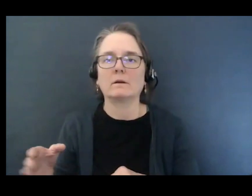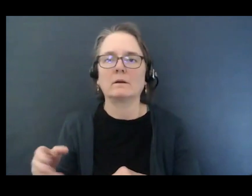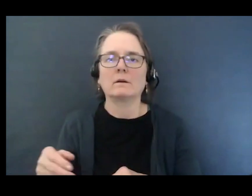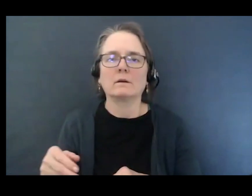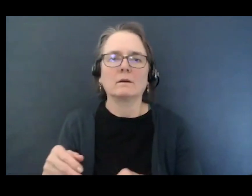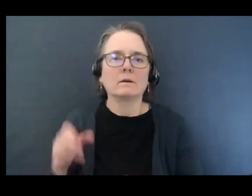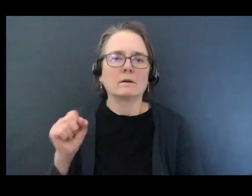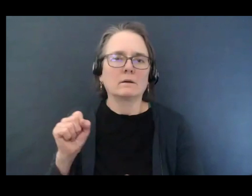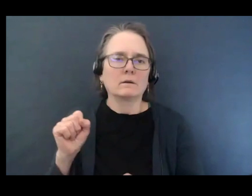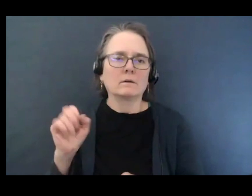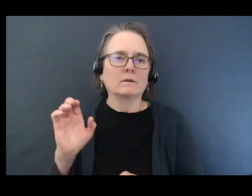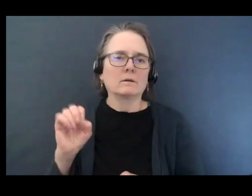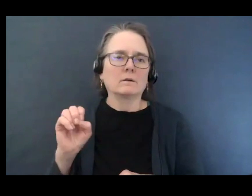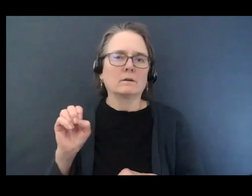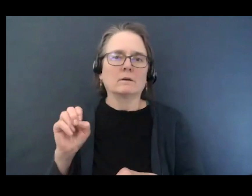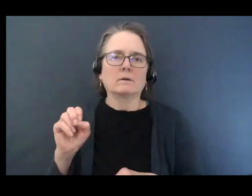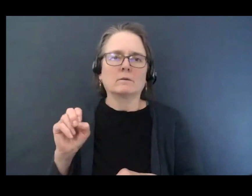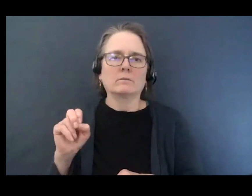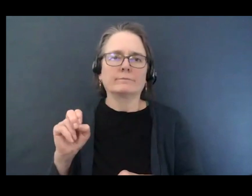large analysis areas I'm using.